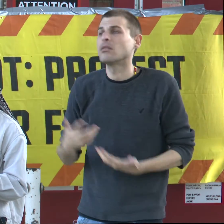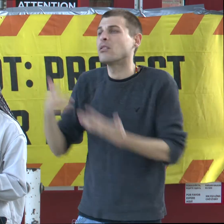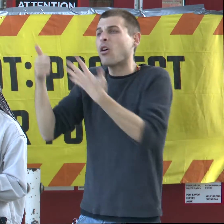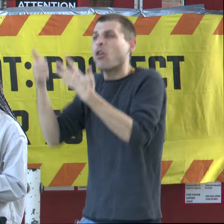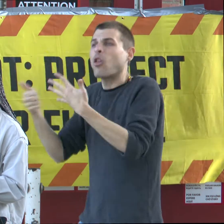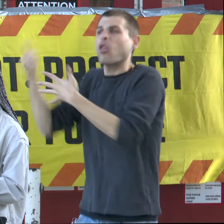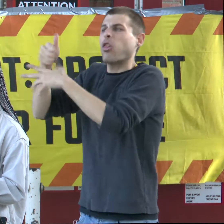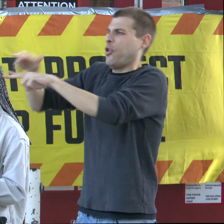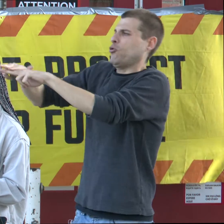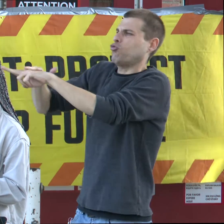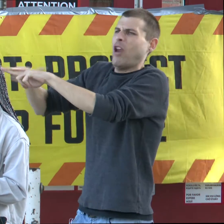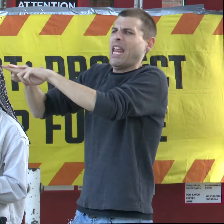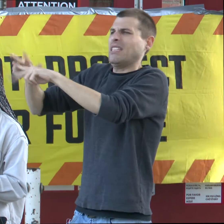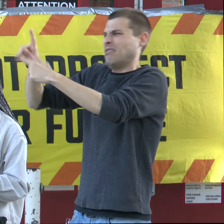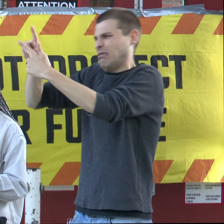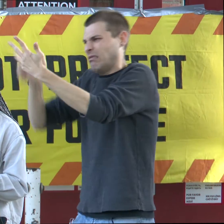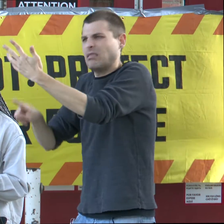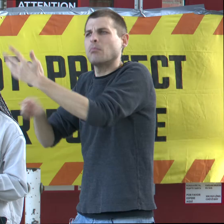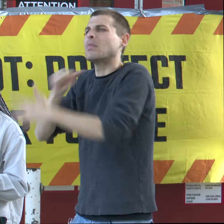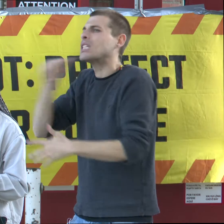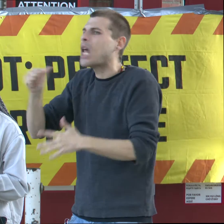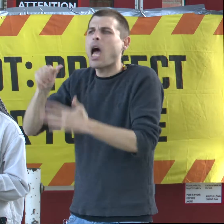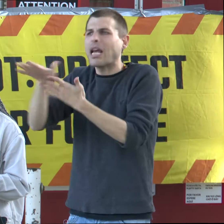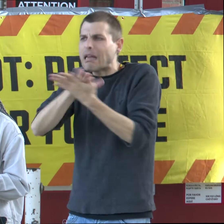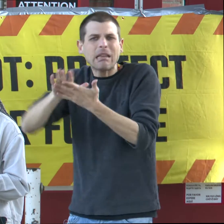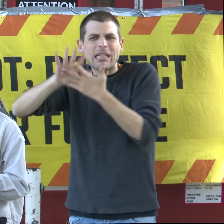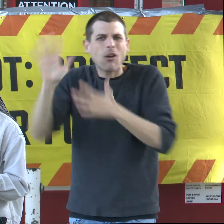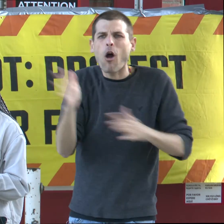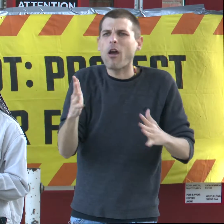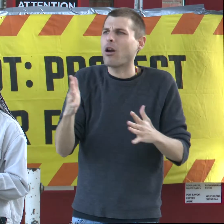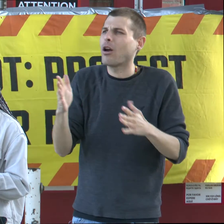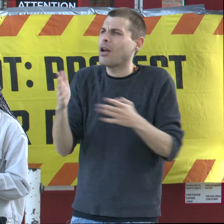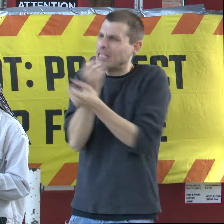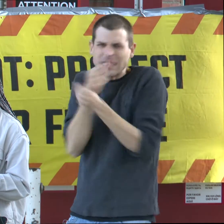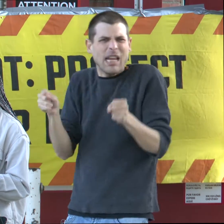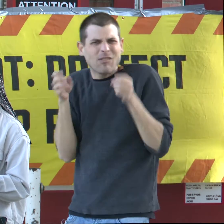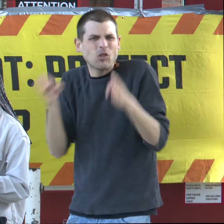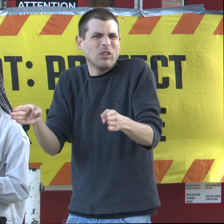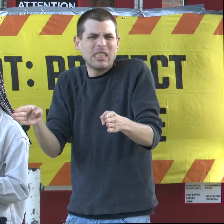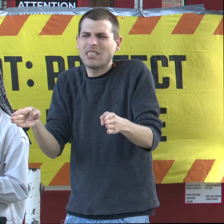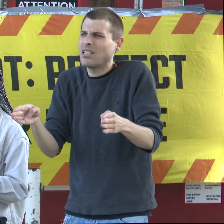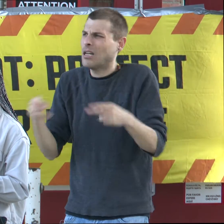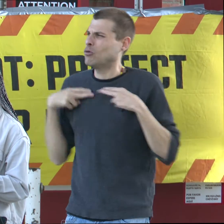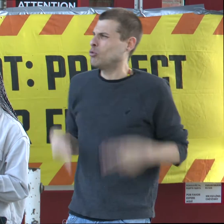lobby over our clean air, safer streets, and human lives.